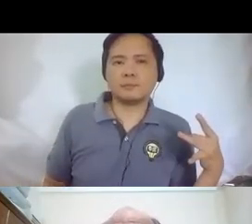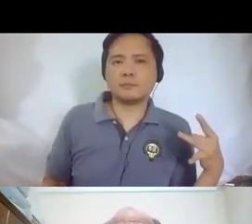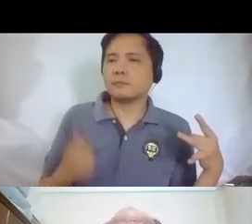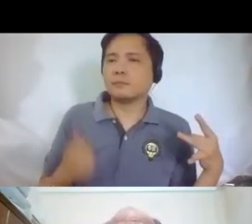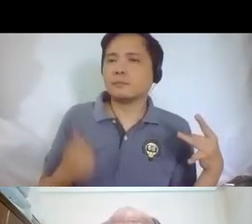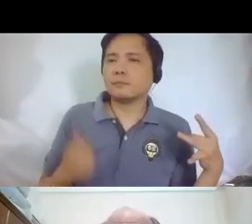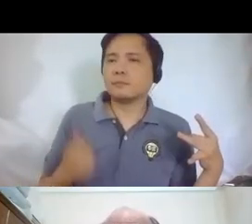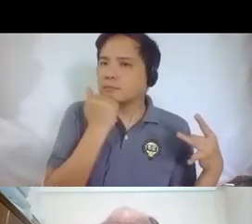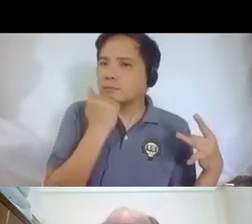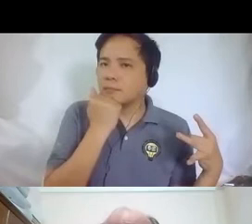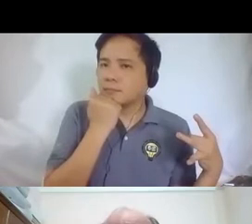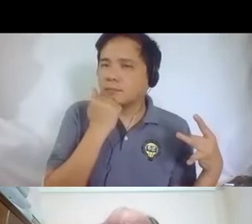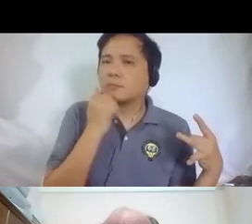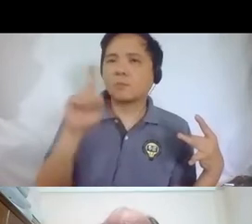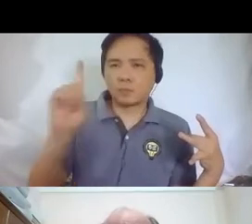Wrong, one-handed.